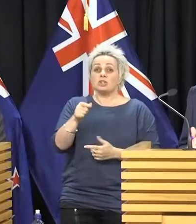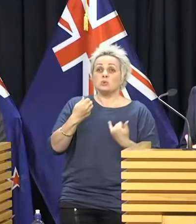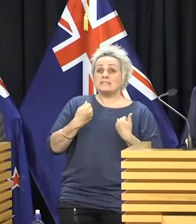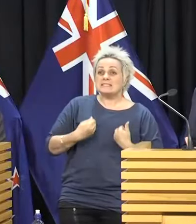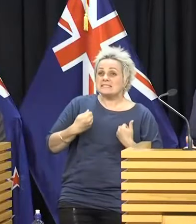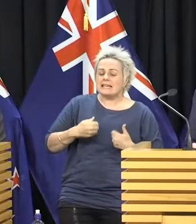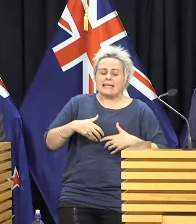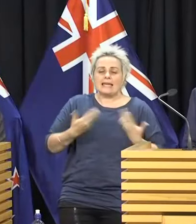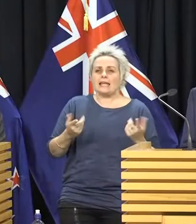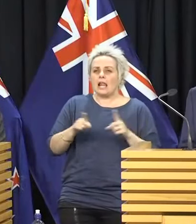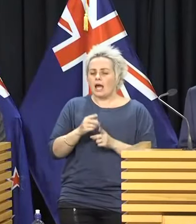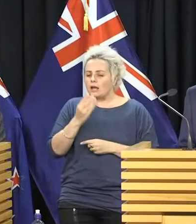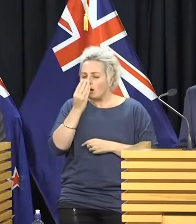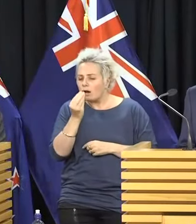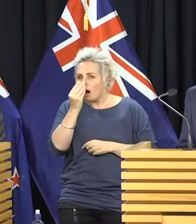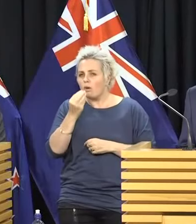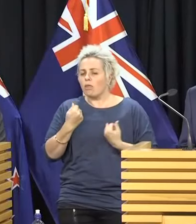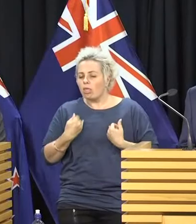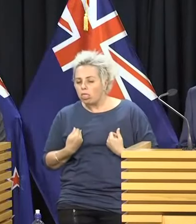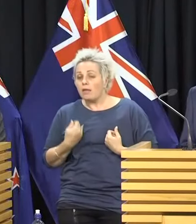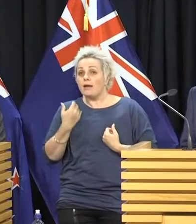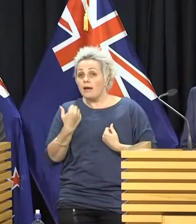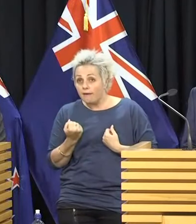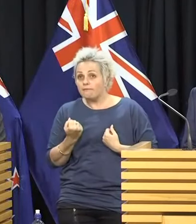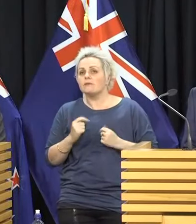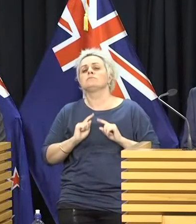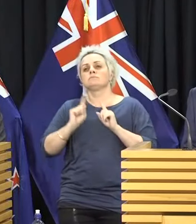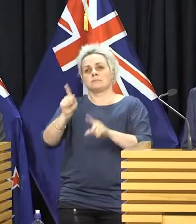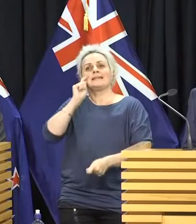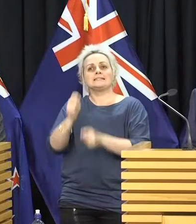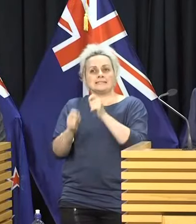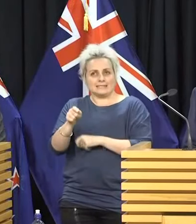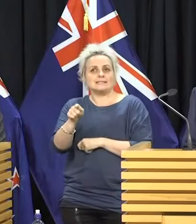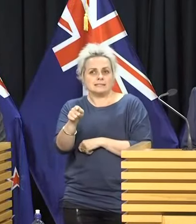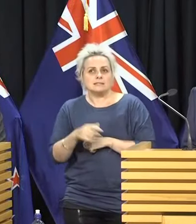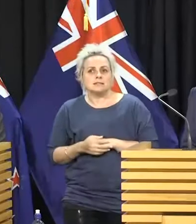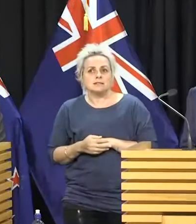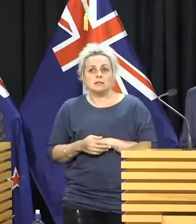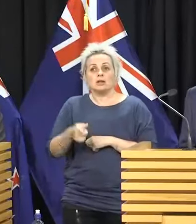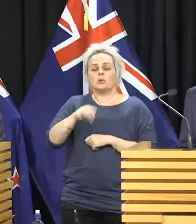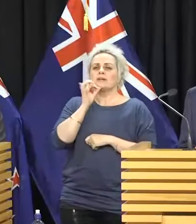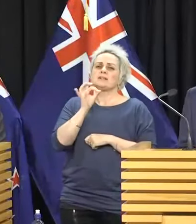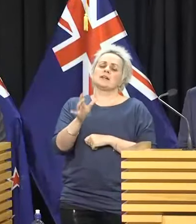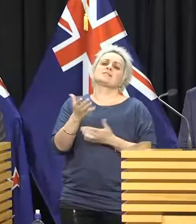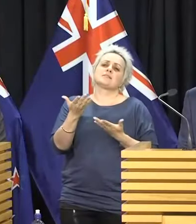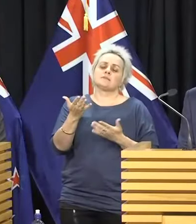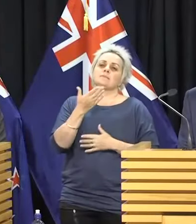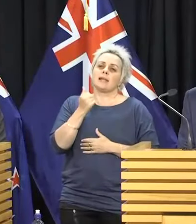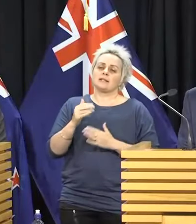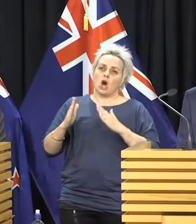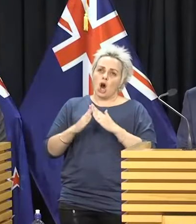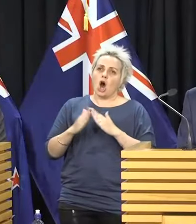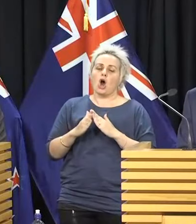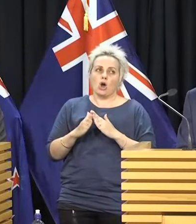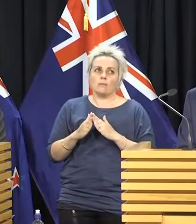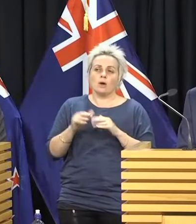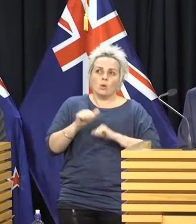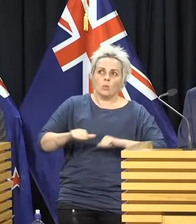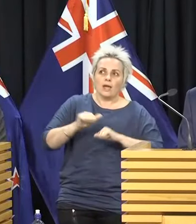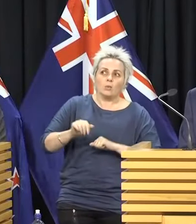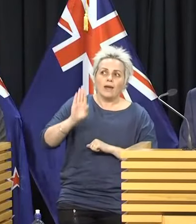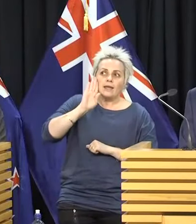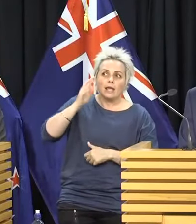symptoms of a cold or flu get tested, and our request is to stay home until you have the results of that